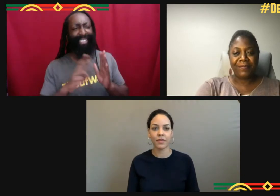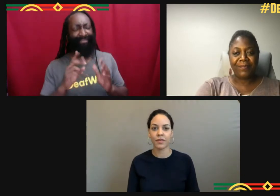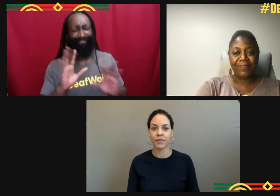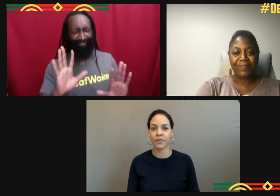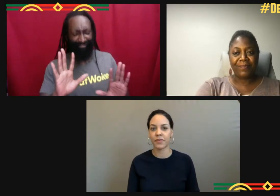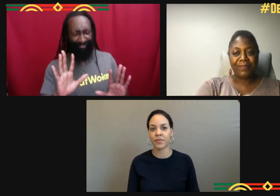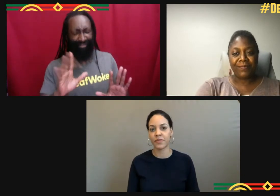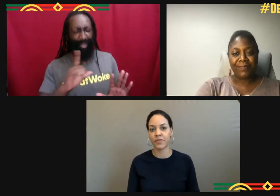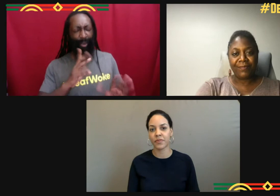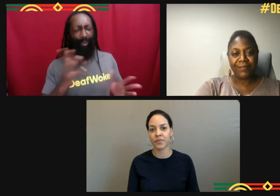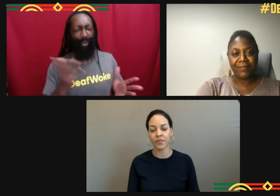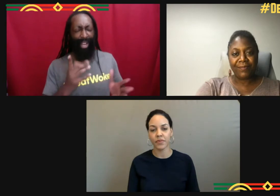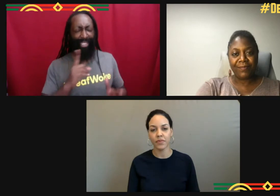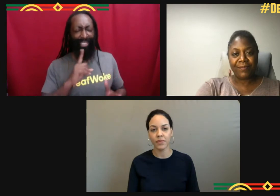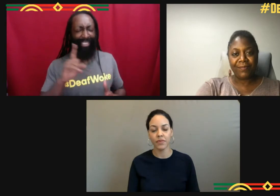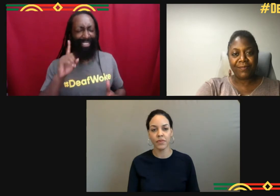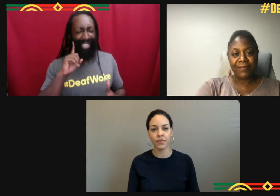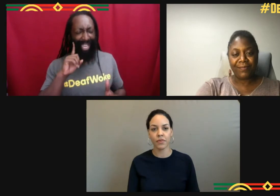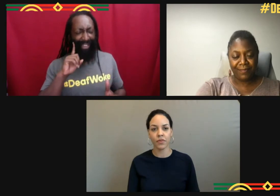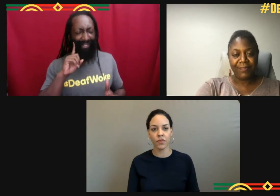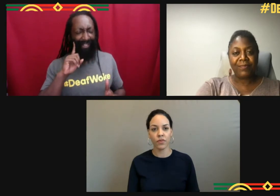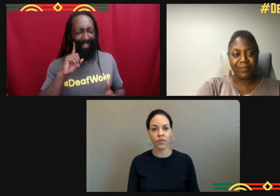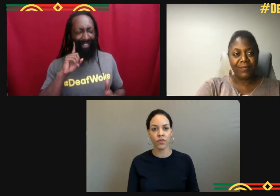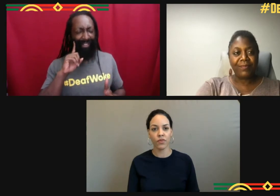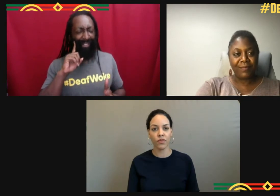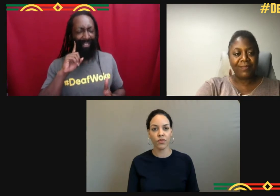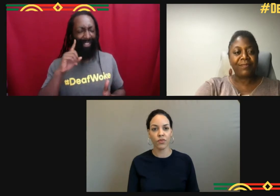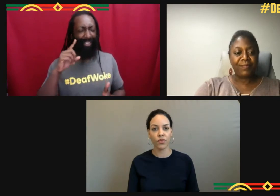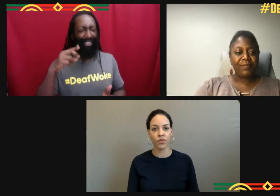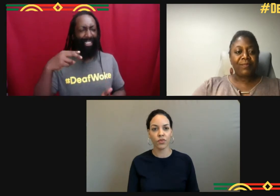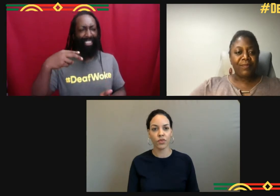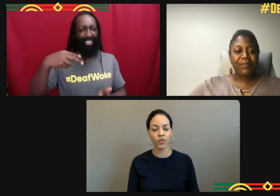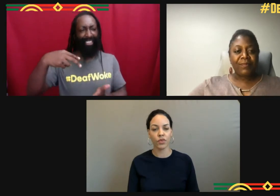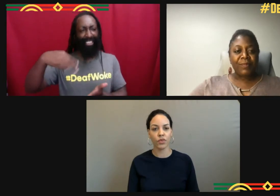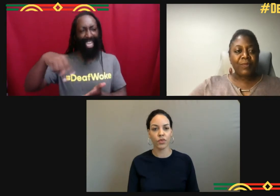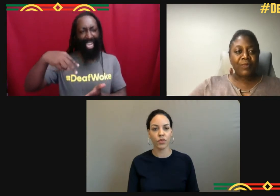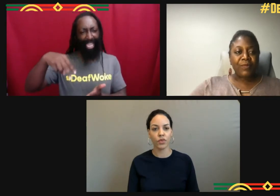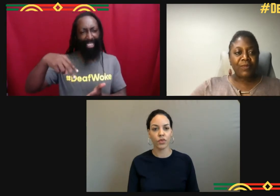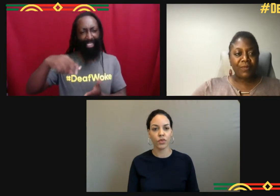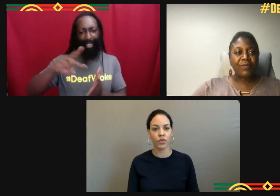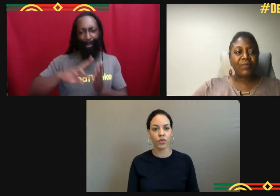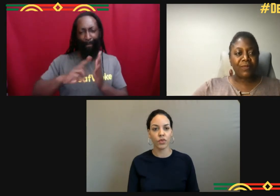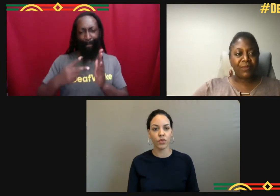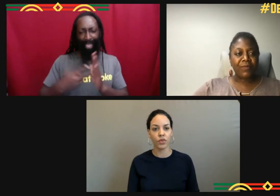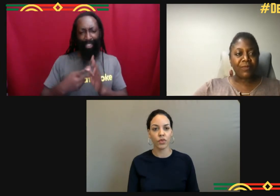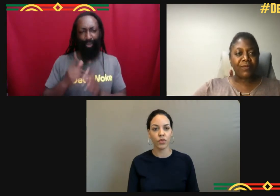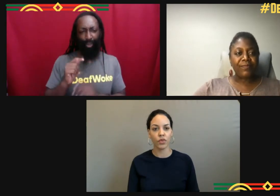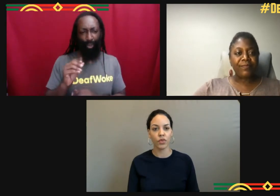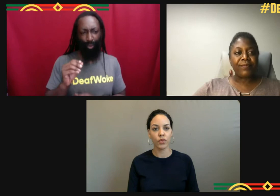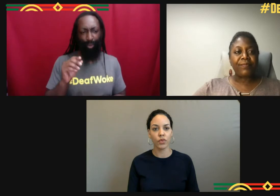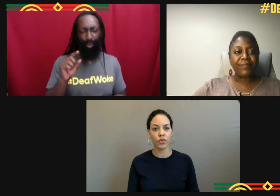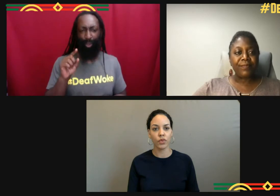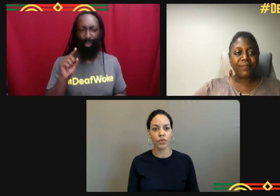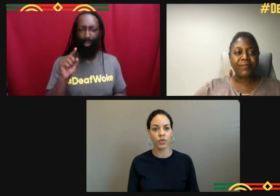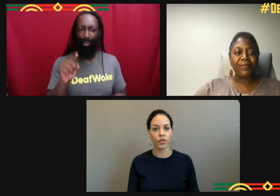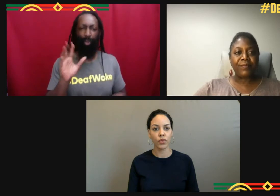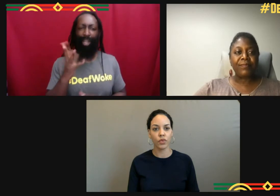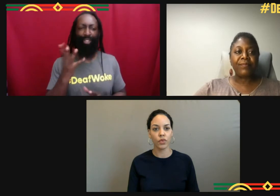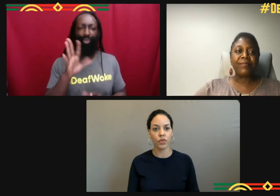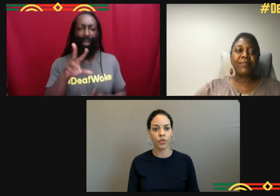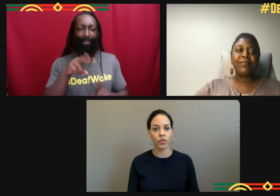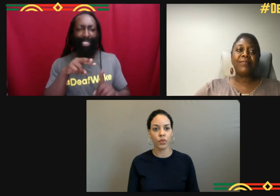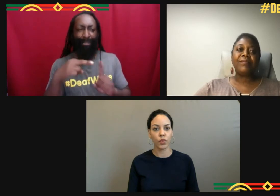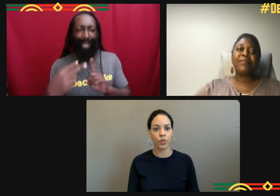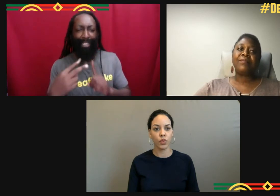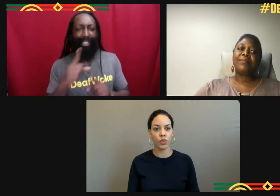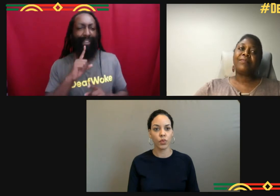What? Hold on. You see, I'm going to pose this question to me. Probably. What does deaf dance mean to